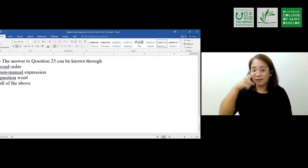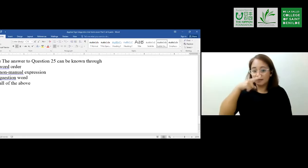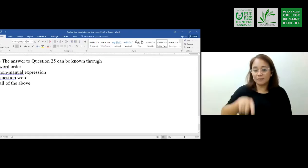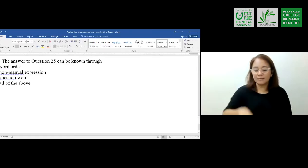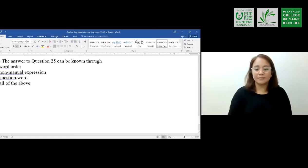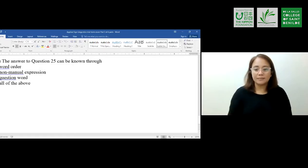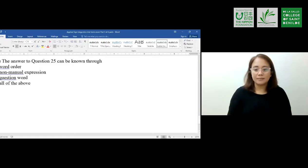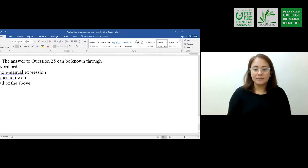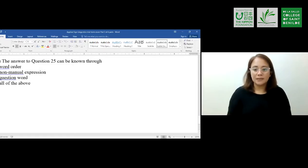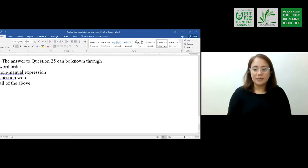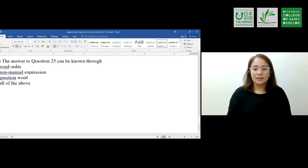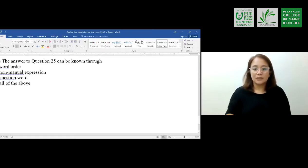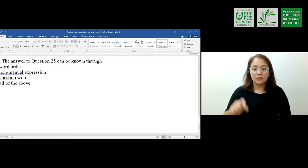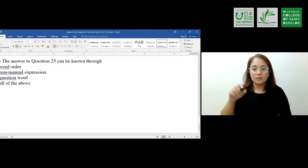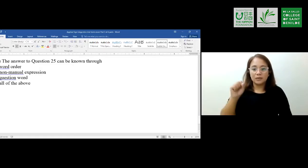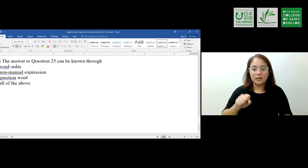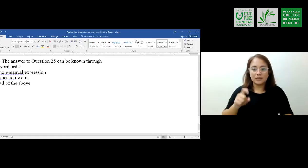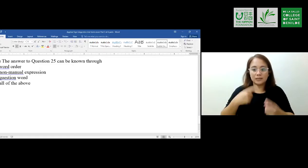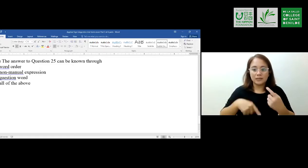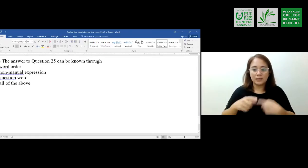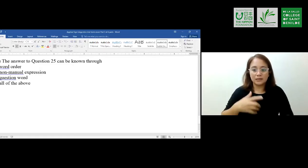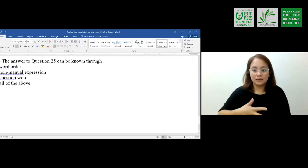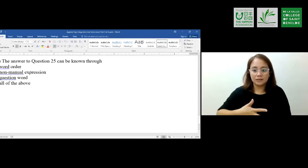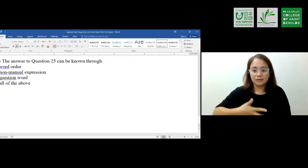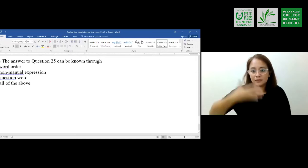sign watch TV.